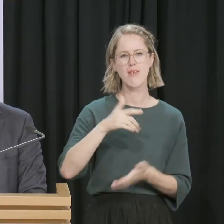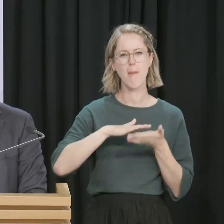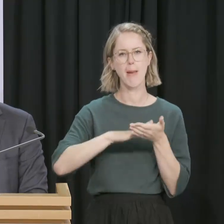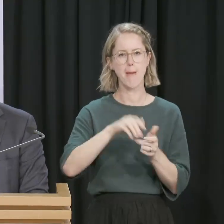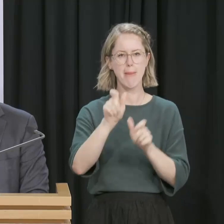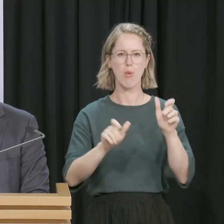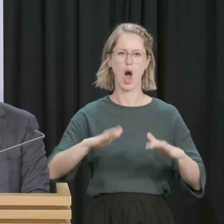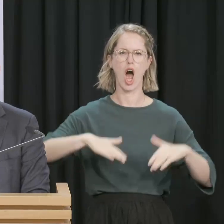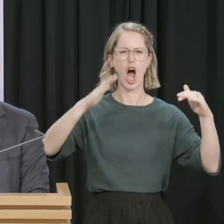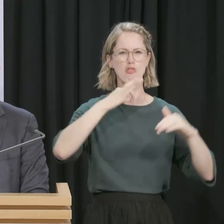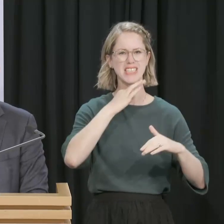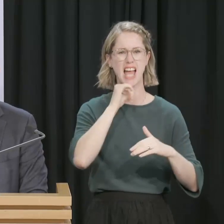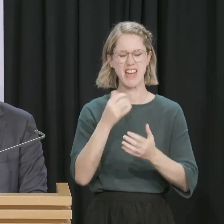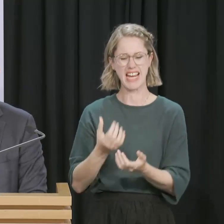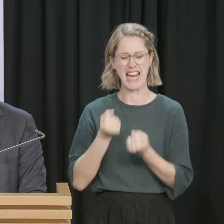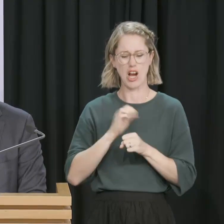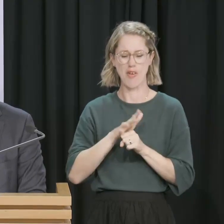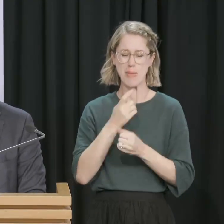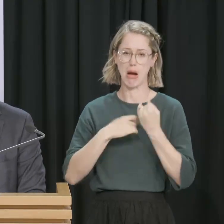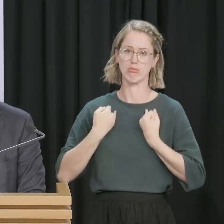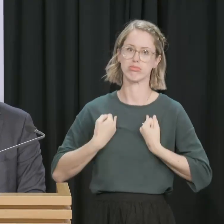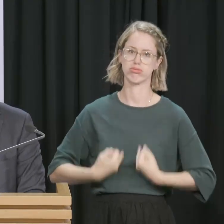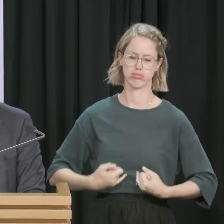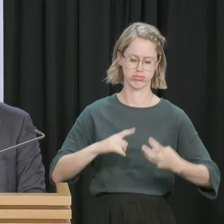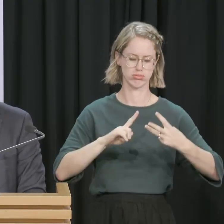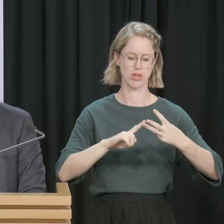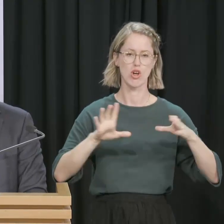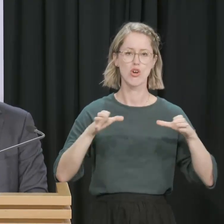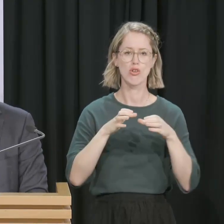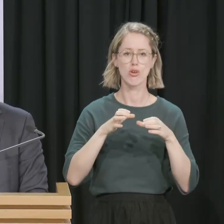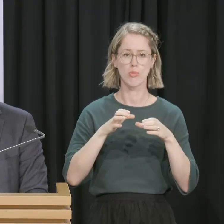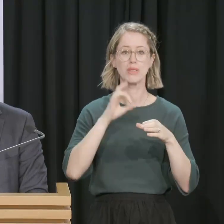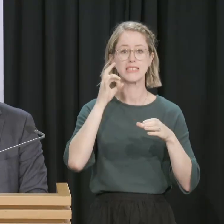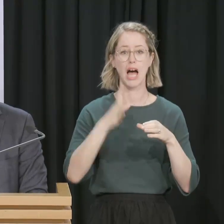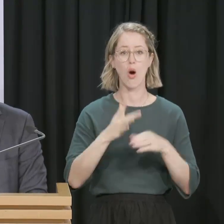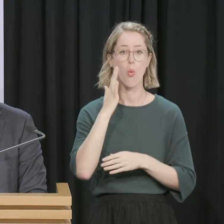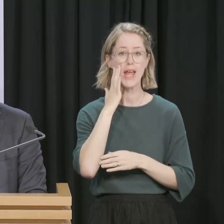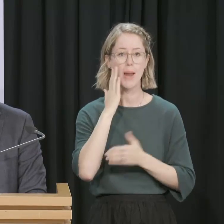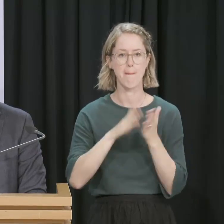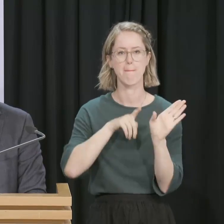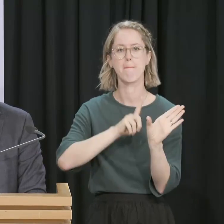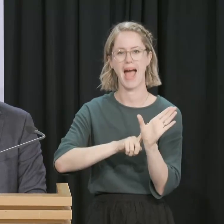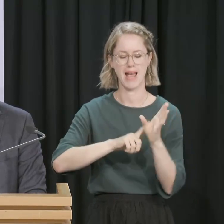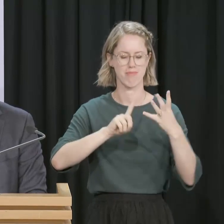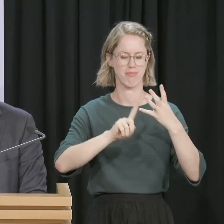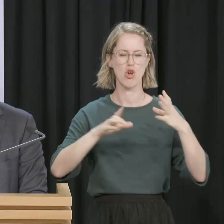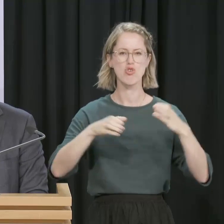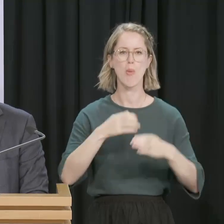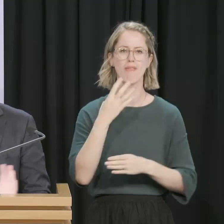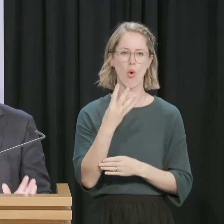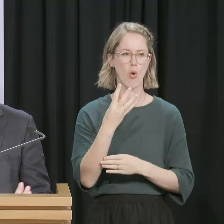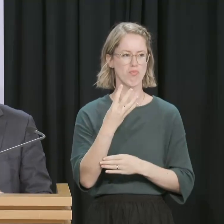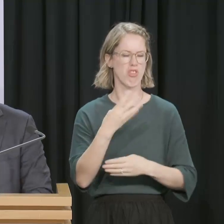who are at higher risk if they catch COVID-19. That group we plan to start vaccinating in May. And then Group 4 is